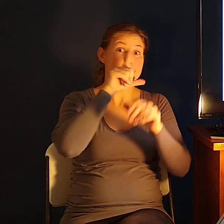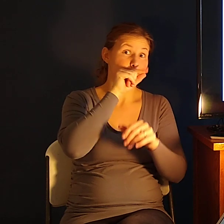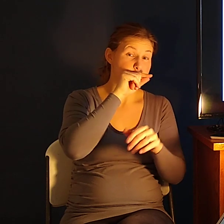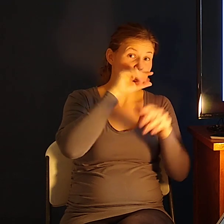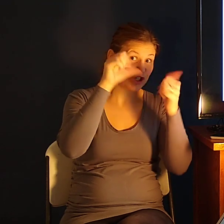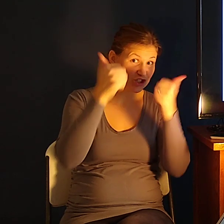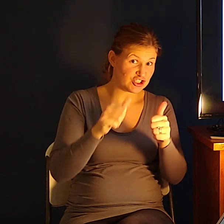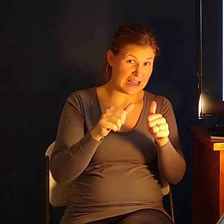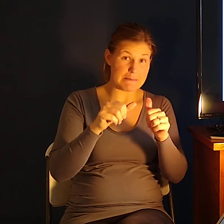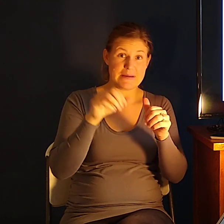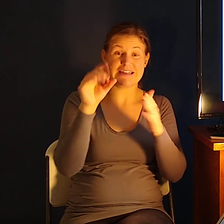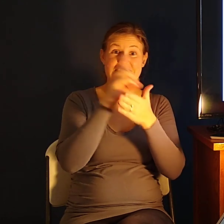corporate identity, flight.